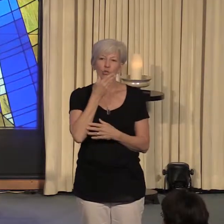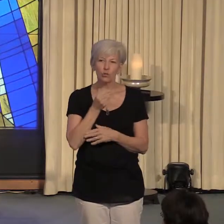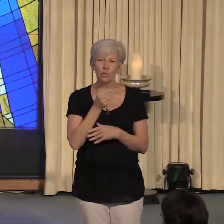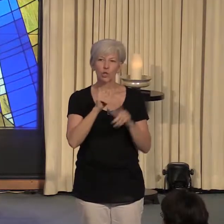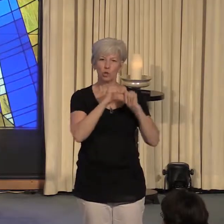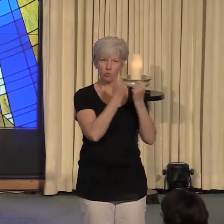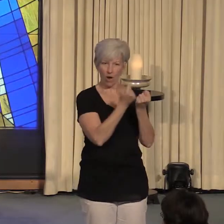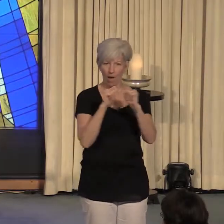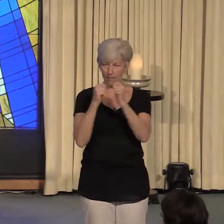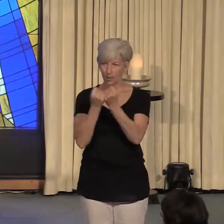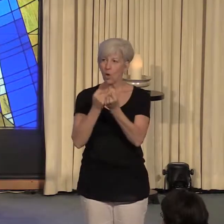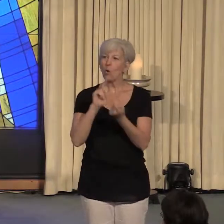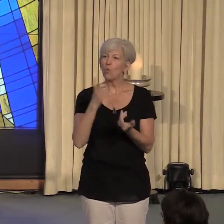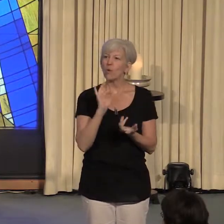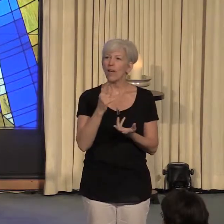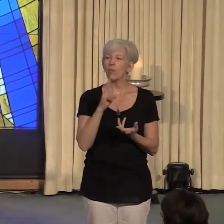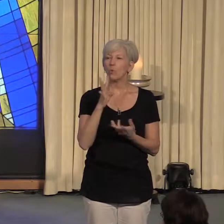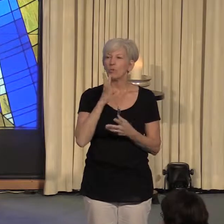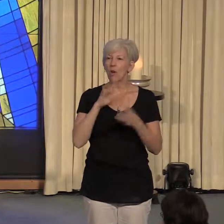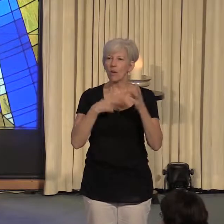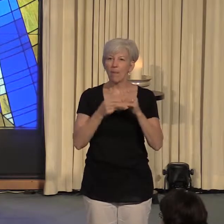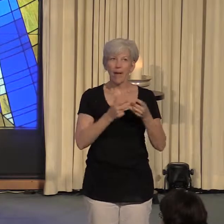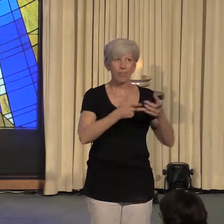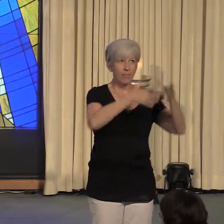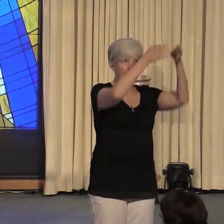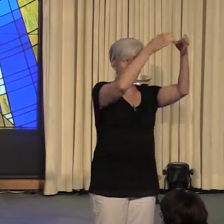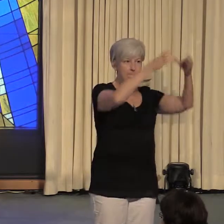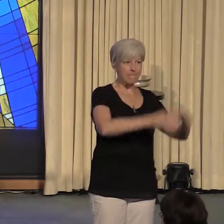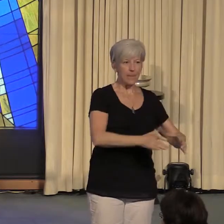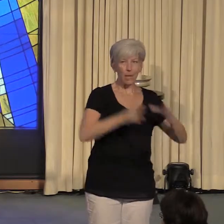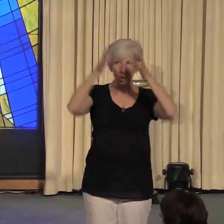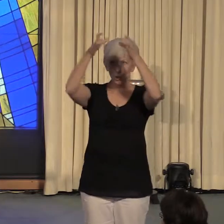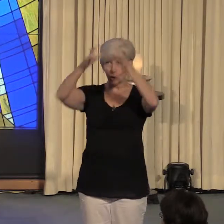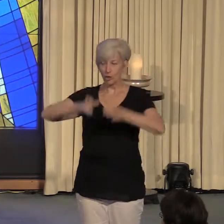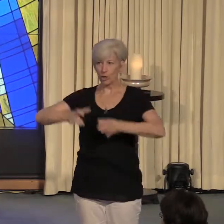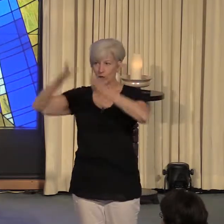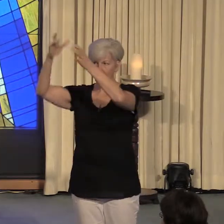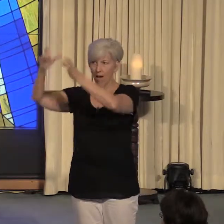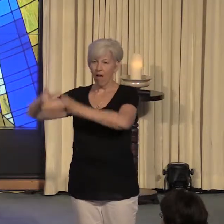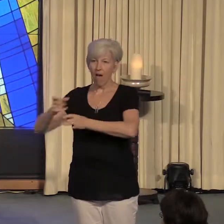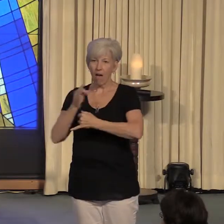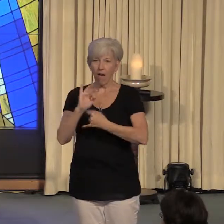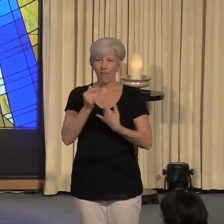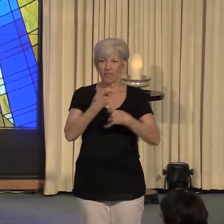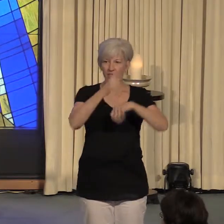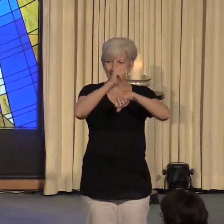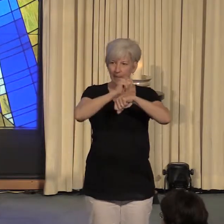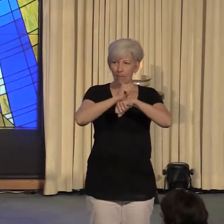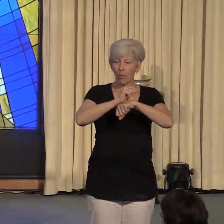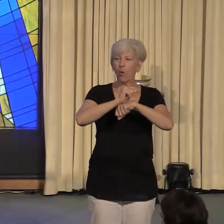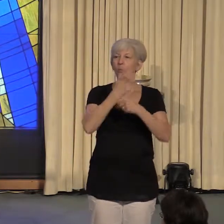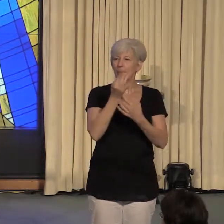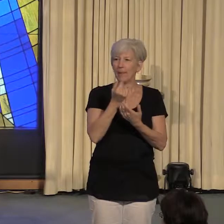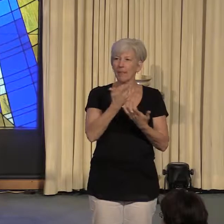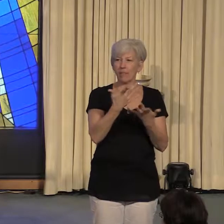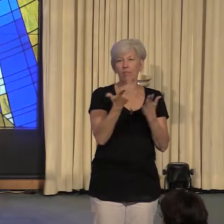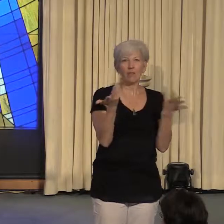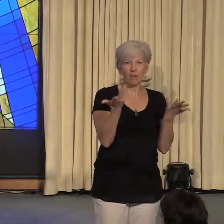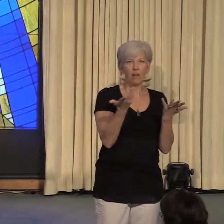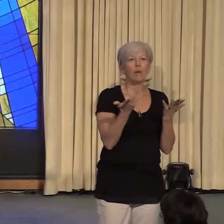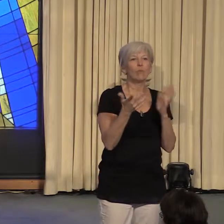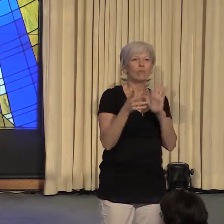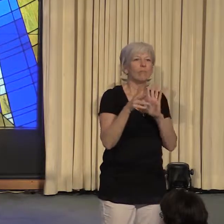talk about the pillars of the temple being the law and the love. The law being the principle